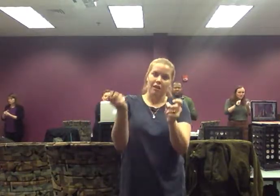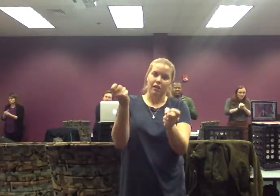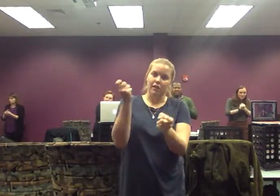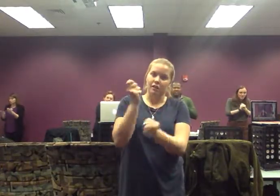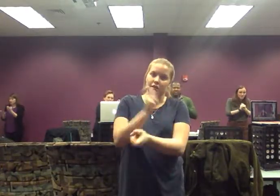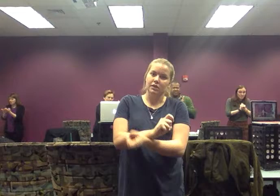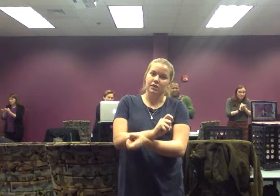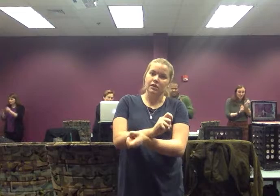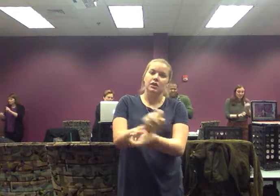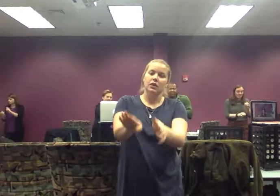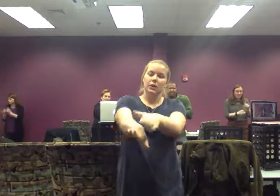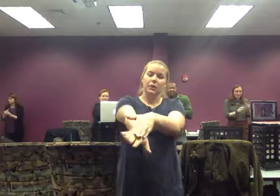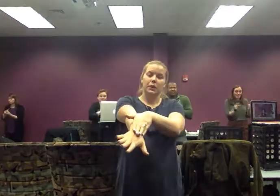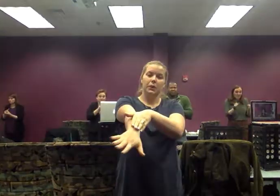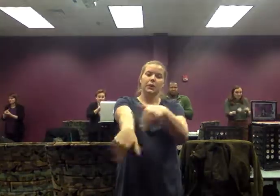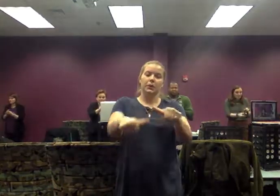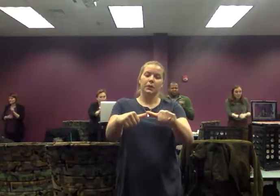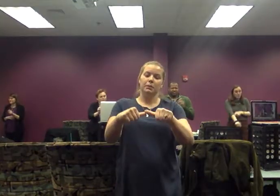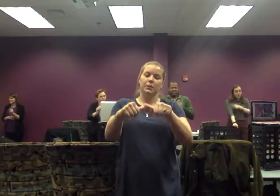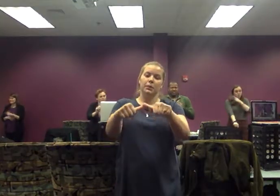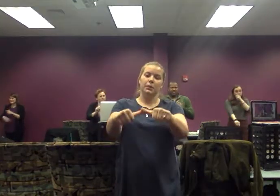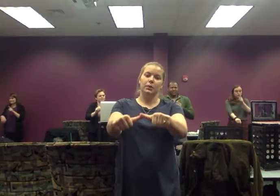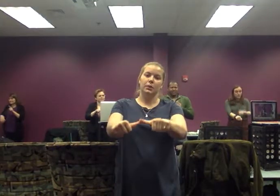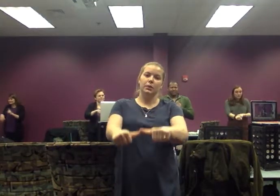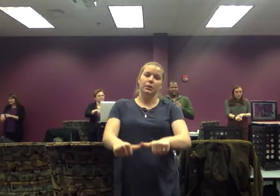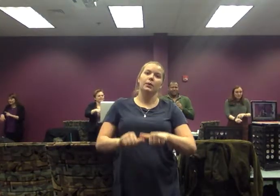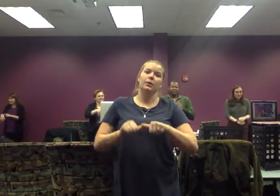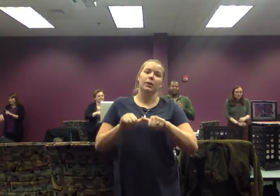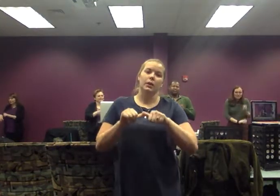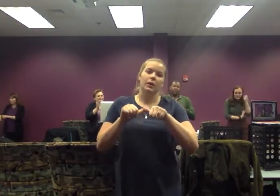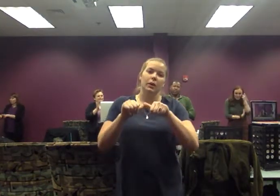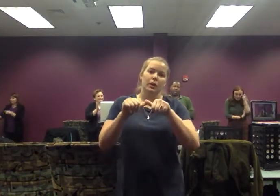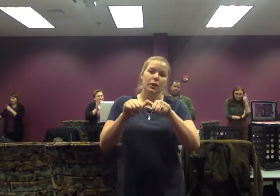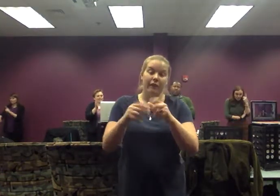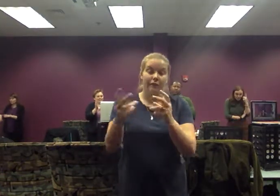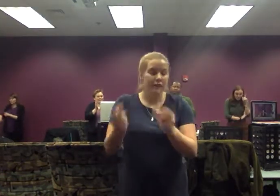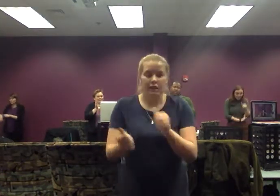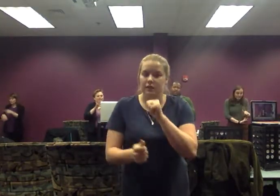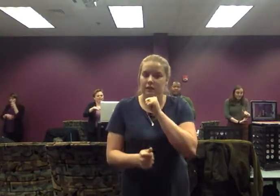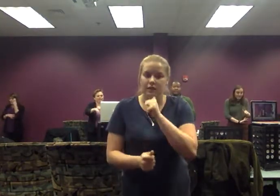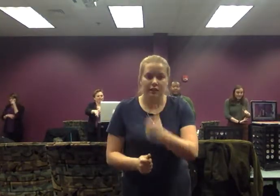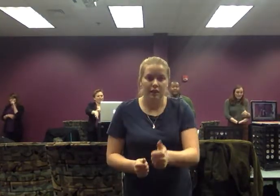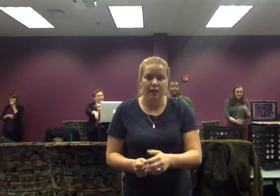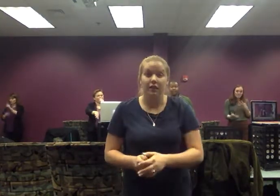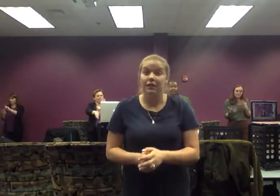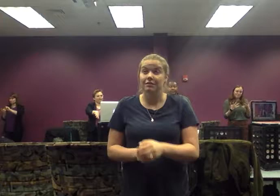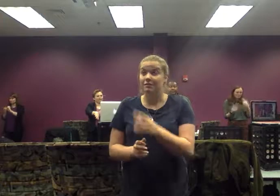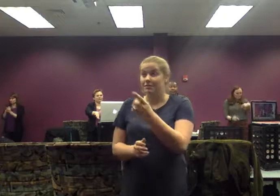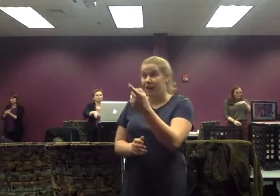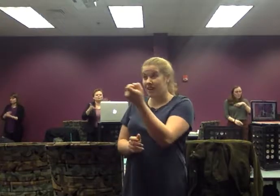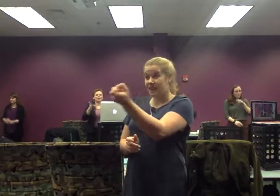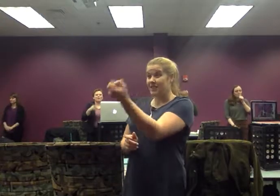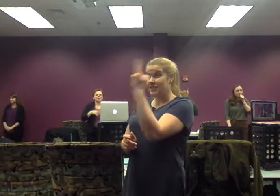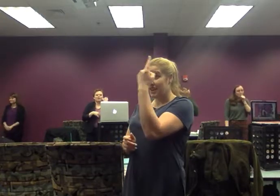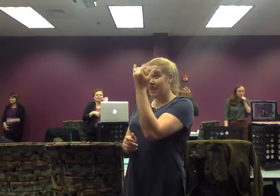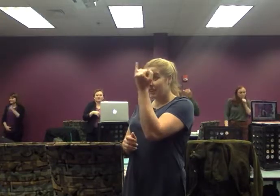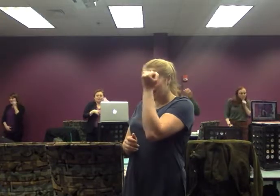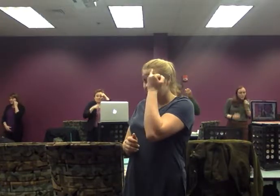time. And if we can get that idea, perhaps we can be a little less impatient with each other when we differ on a particular